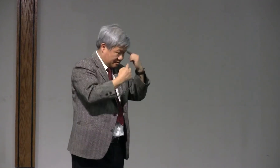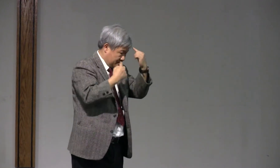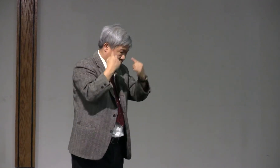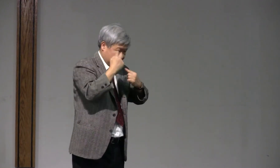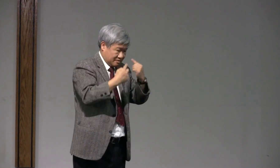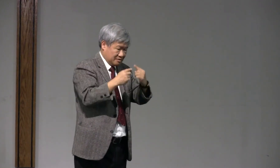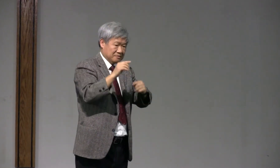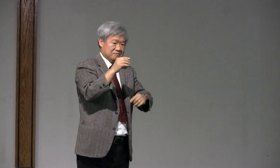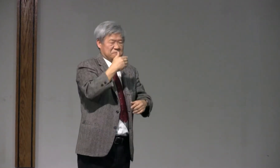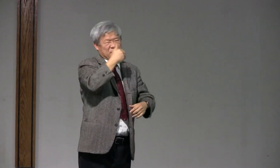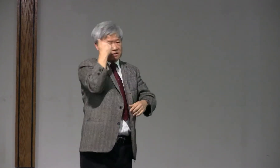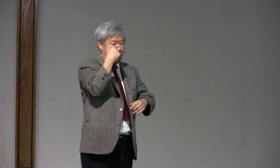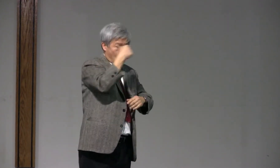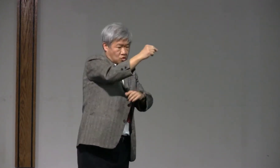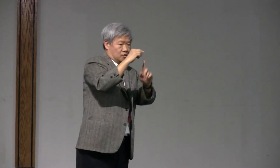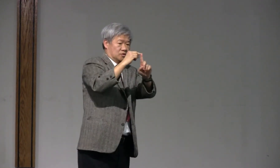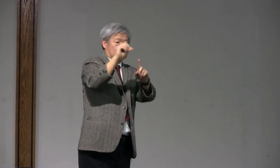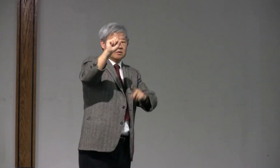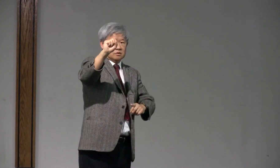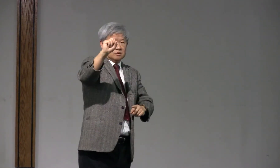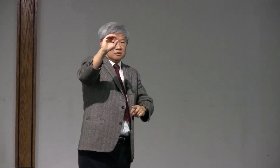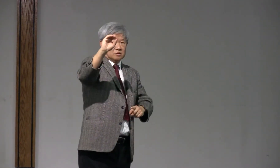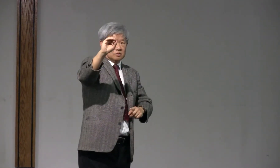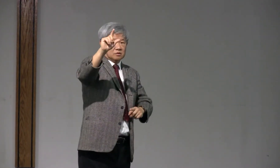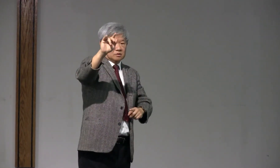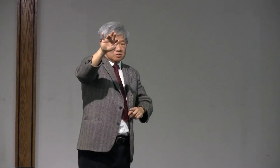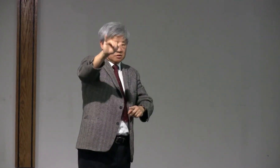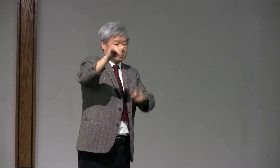you can sit and think.